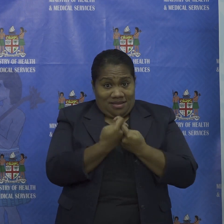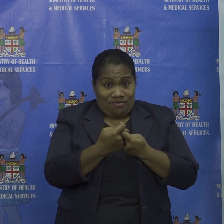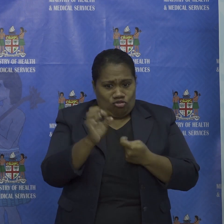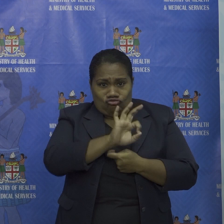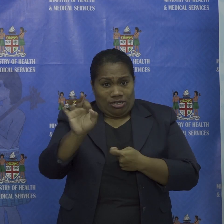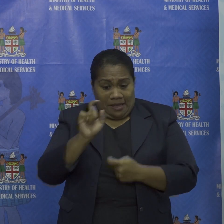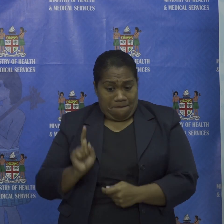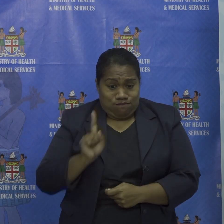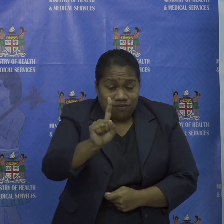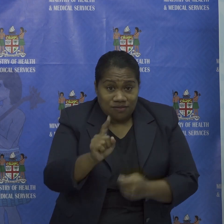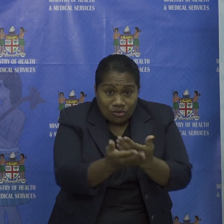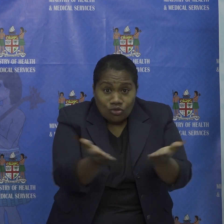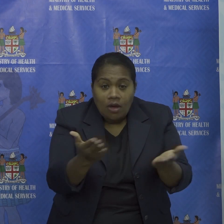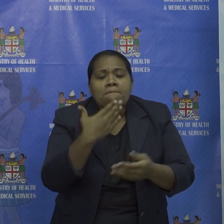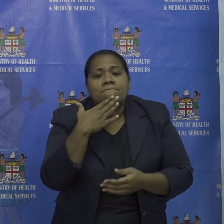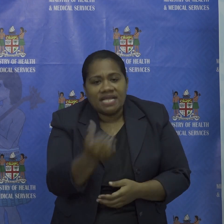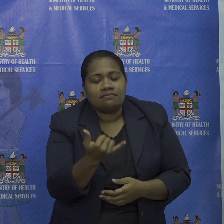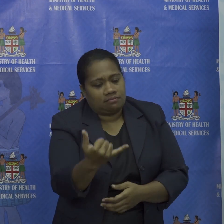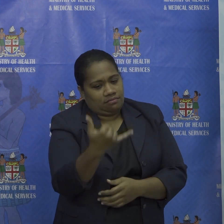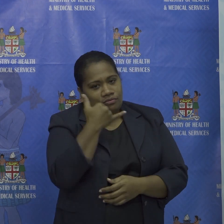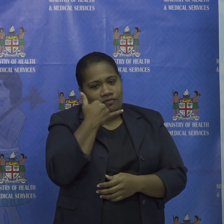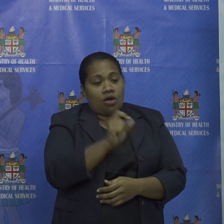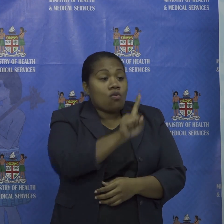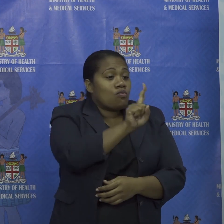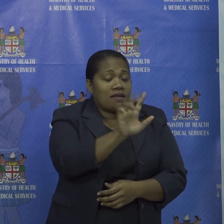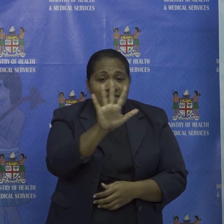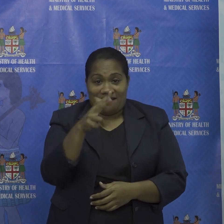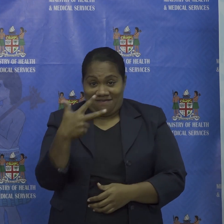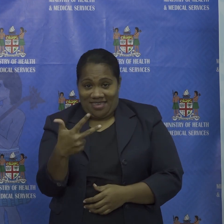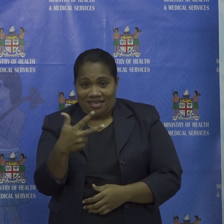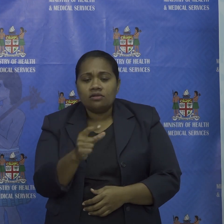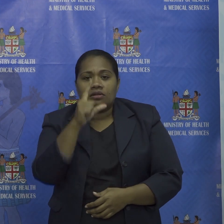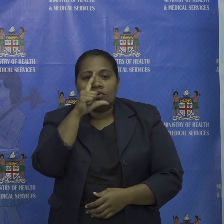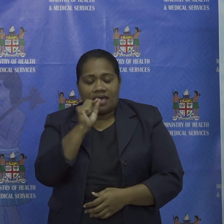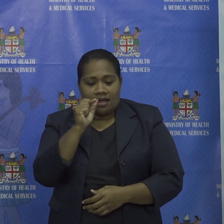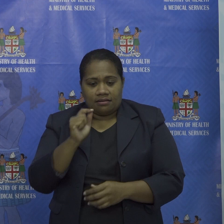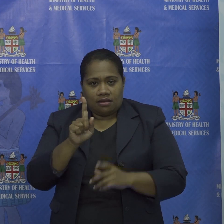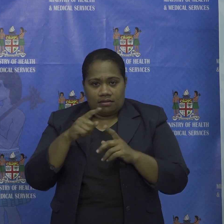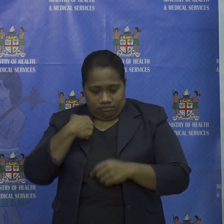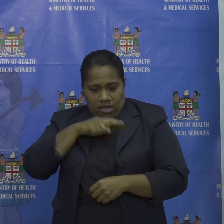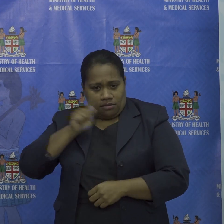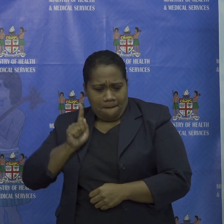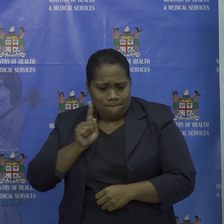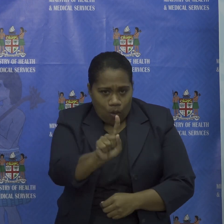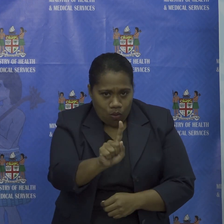yet, please call 158 now to help us reach you as quickly as possible.